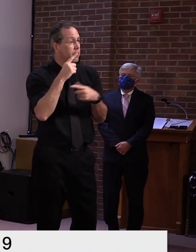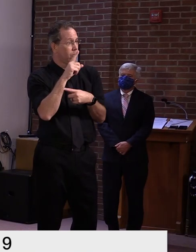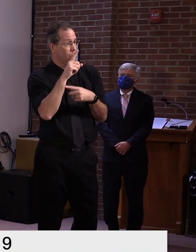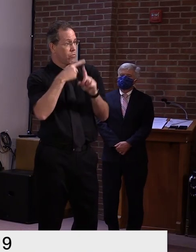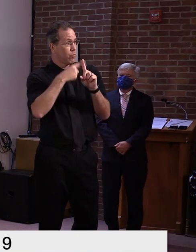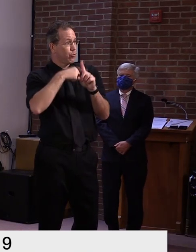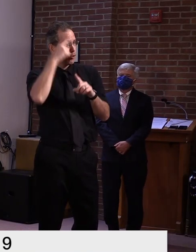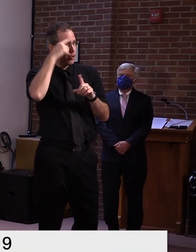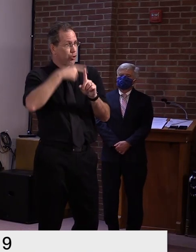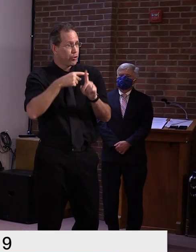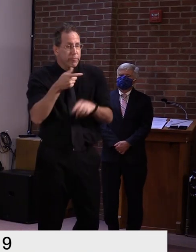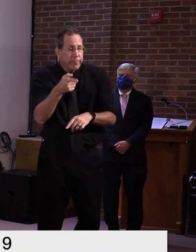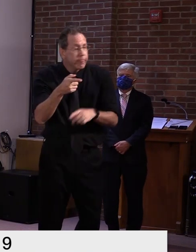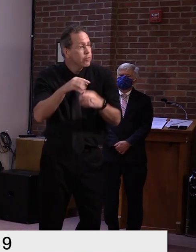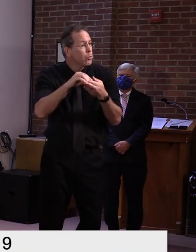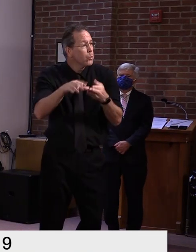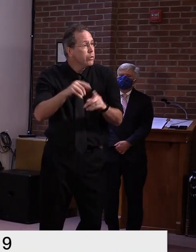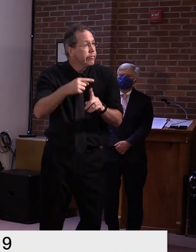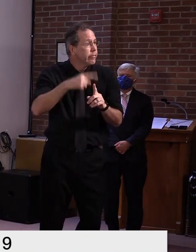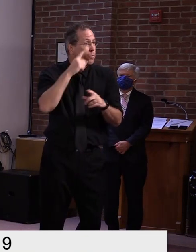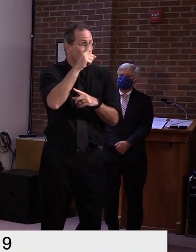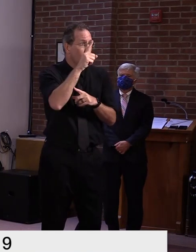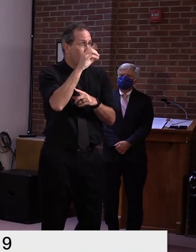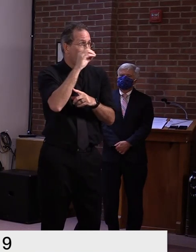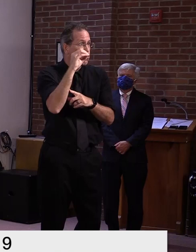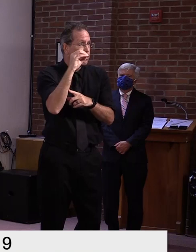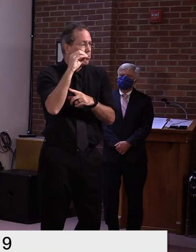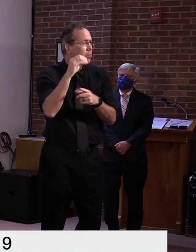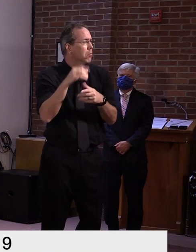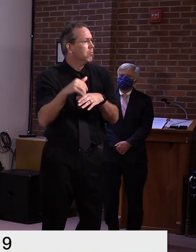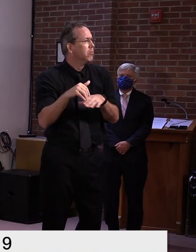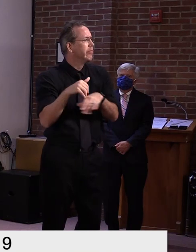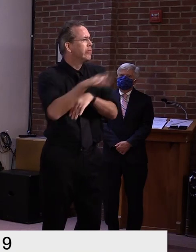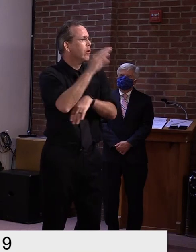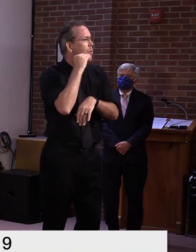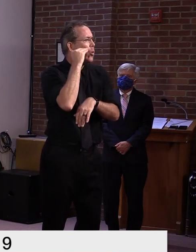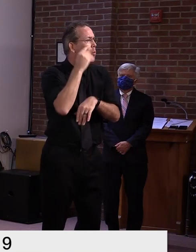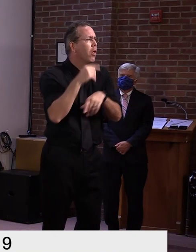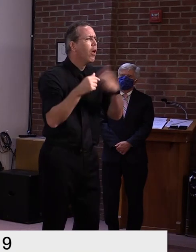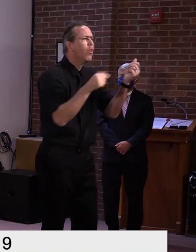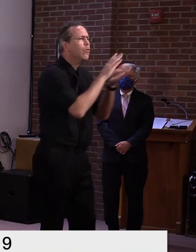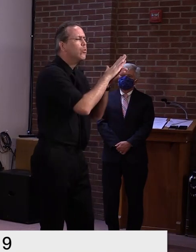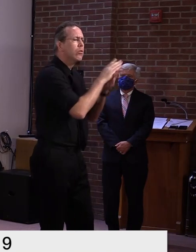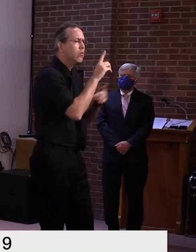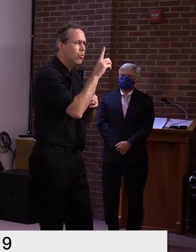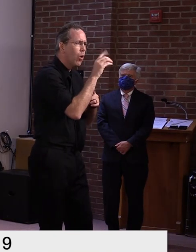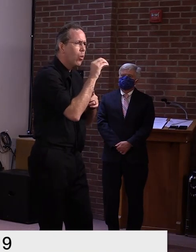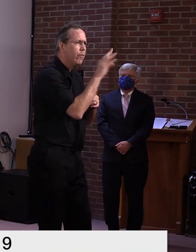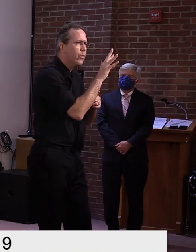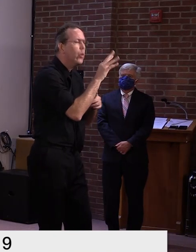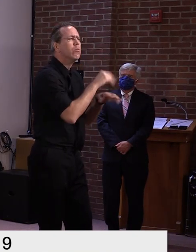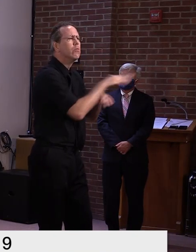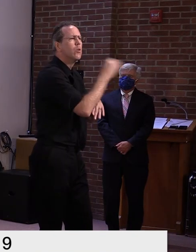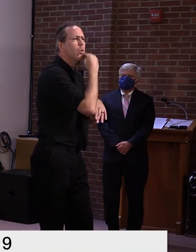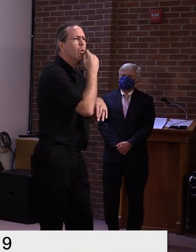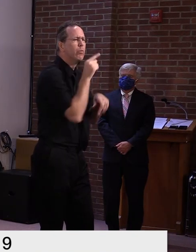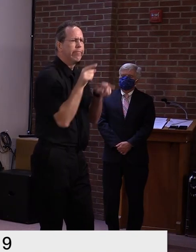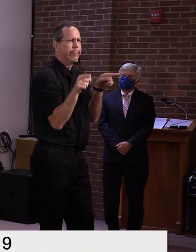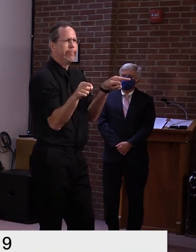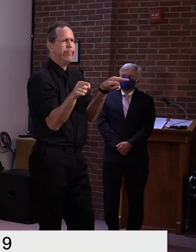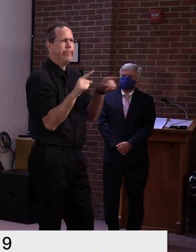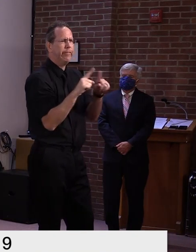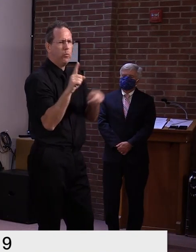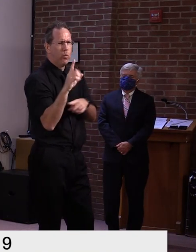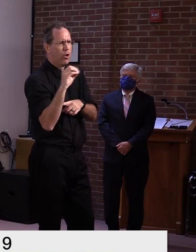This is Secretary French. It's the first I've heard of a district implementing more stringent requirements. That's something we definitely would want to talk with the school